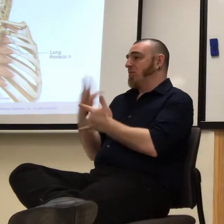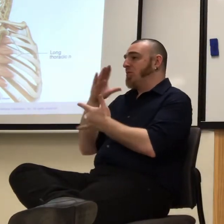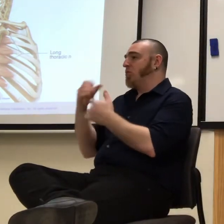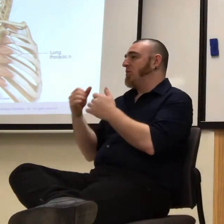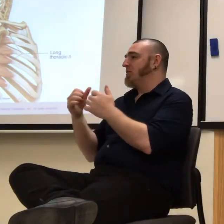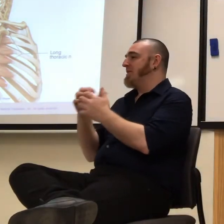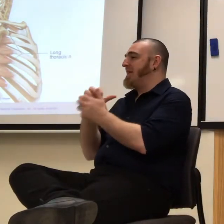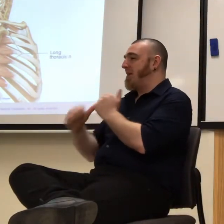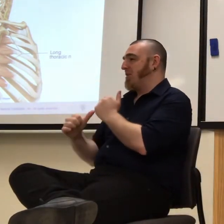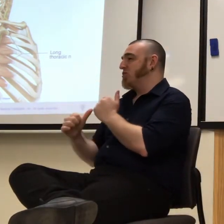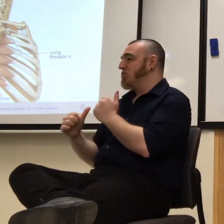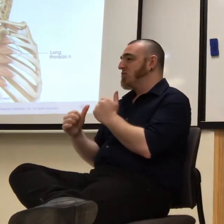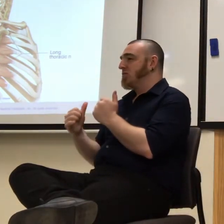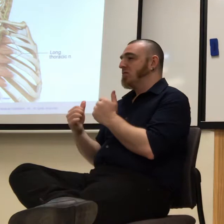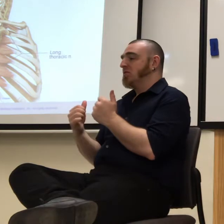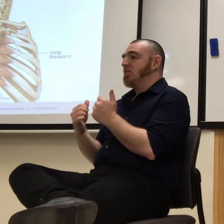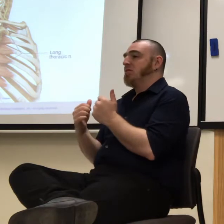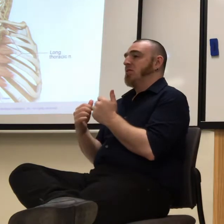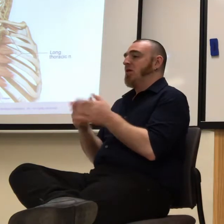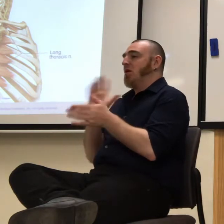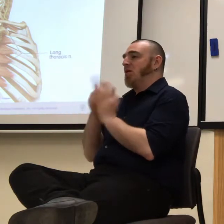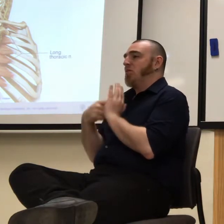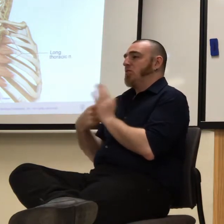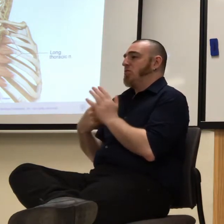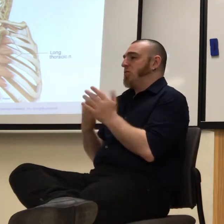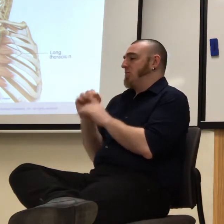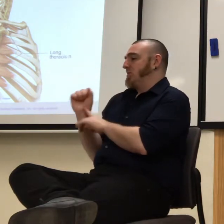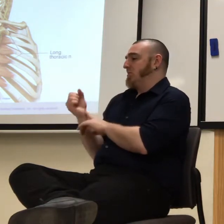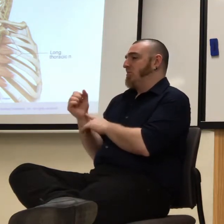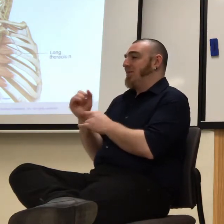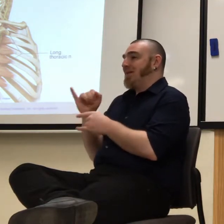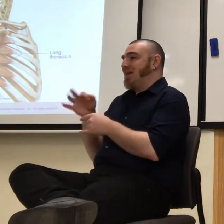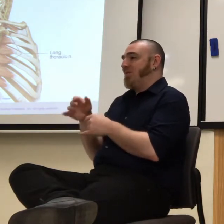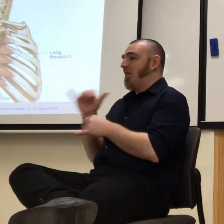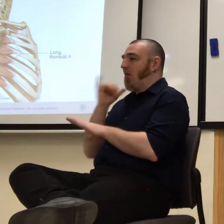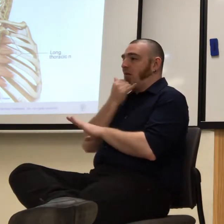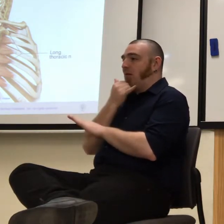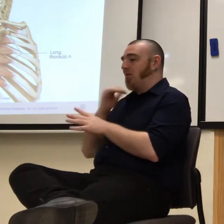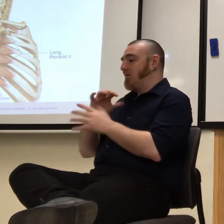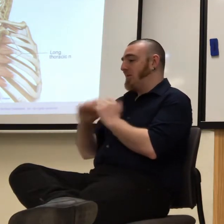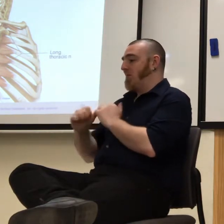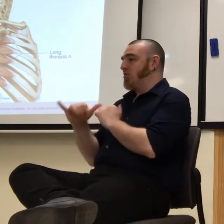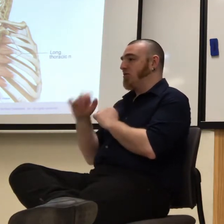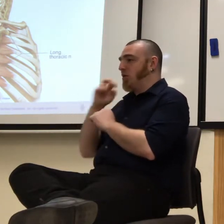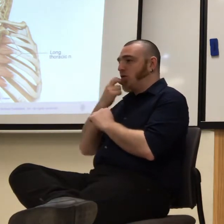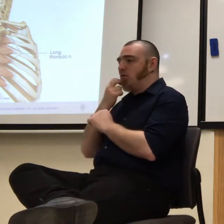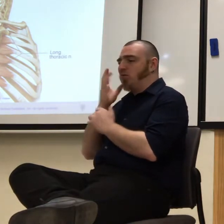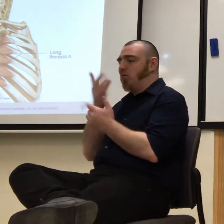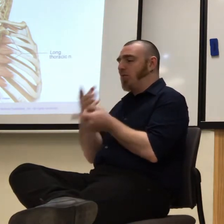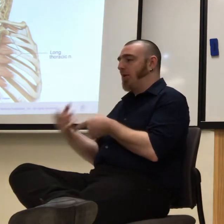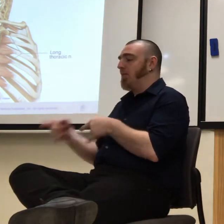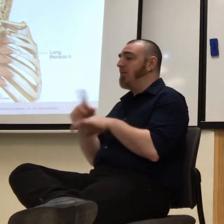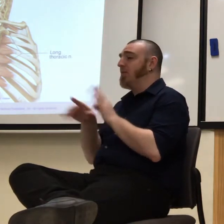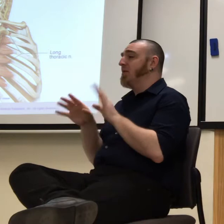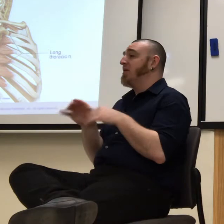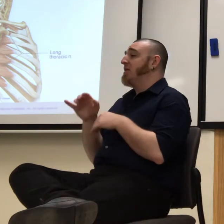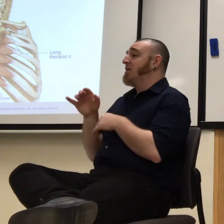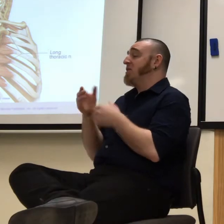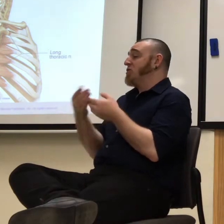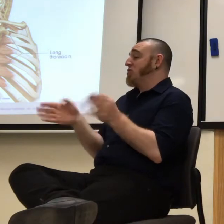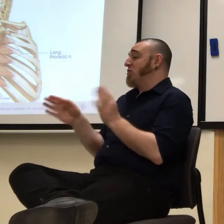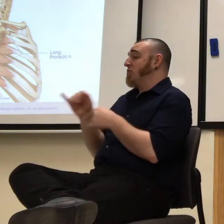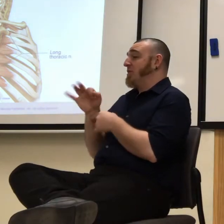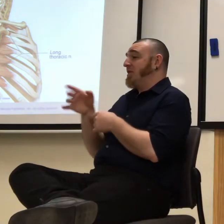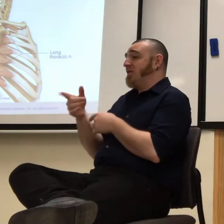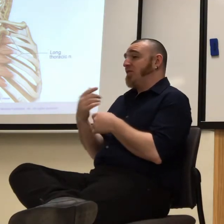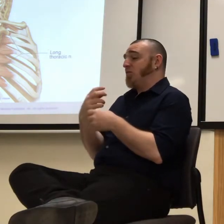I'll show you a case of what happens when you damage that nerve. In general, if you damage any